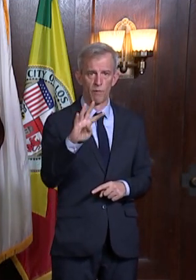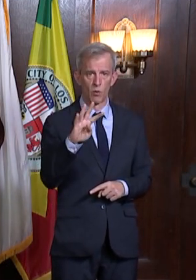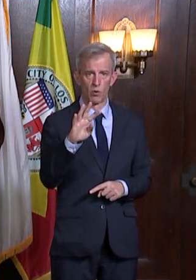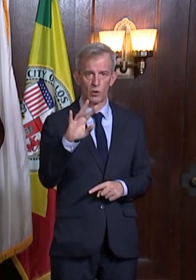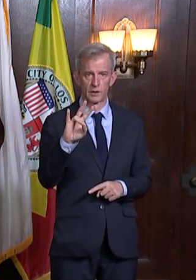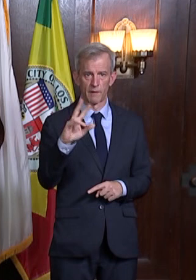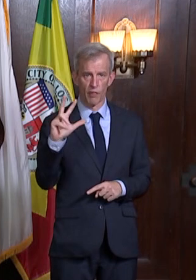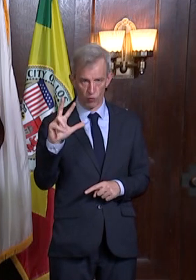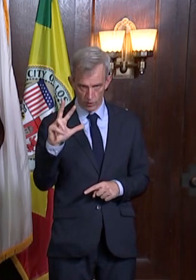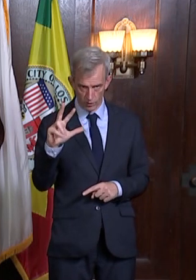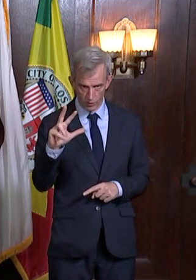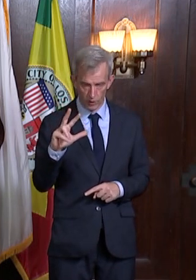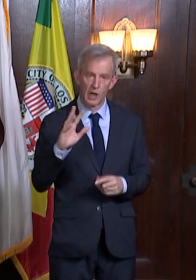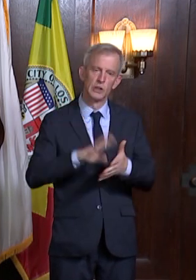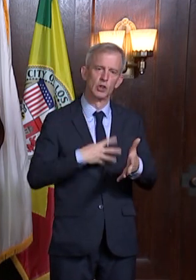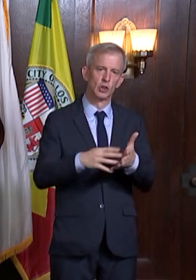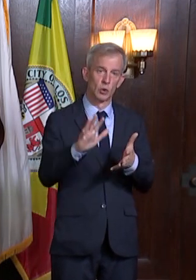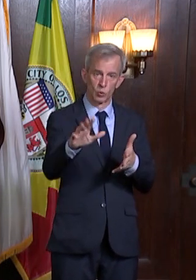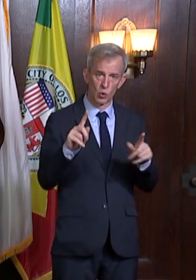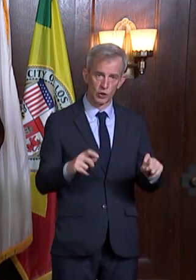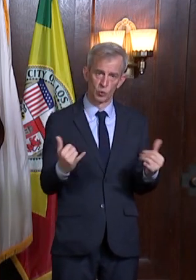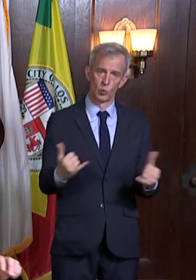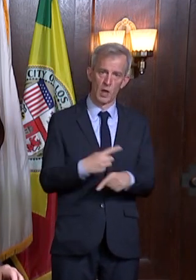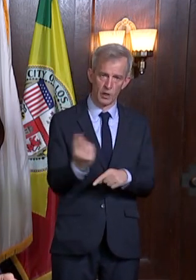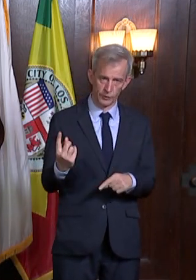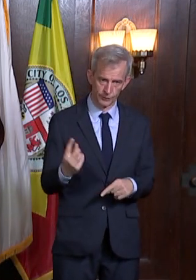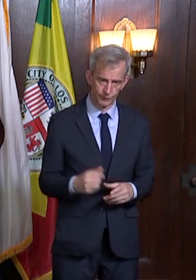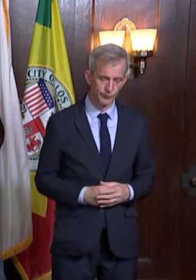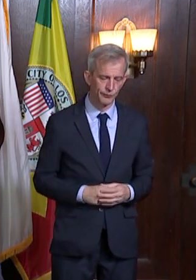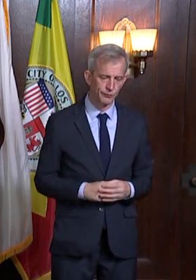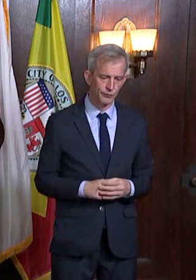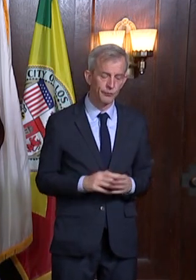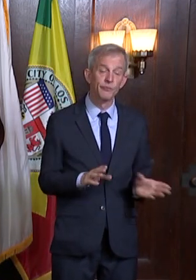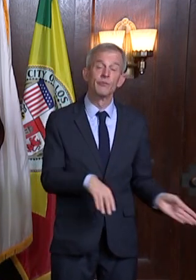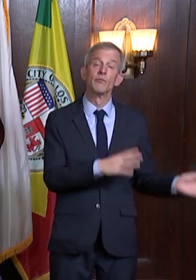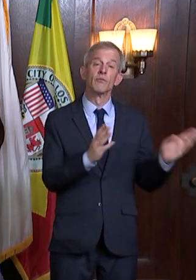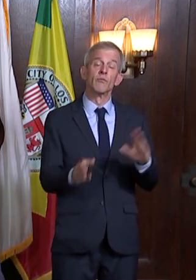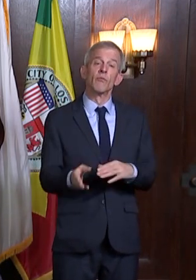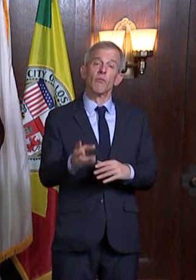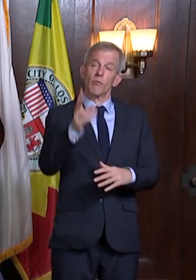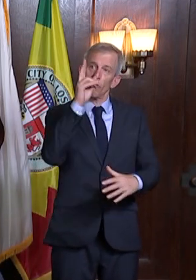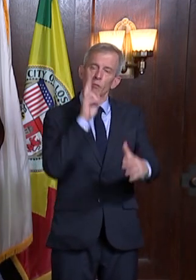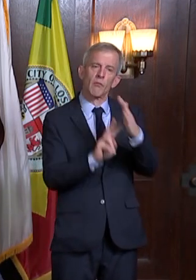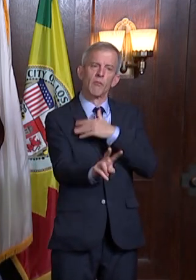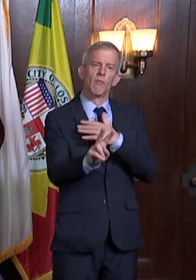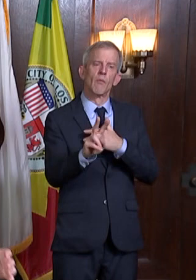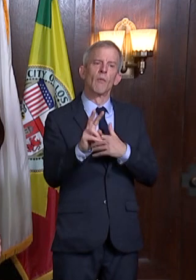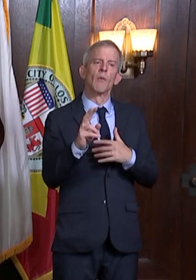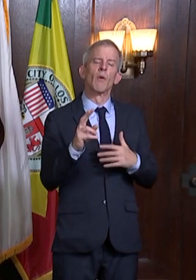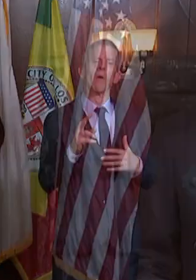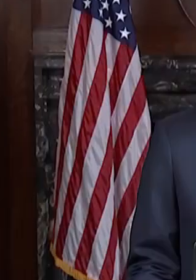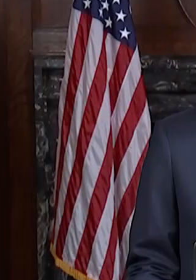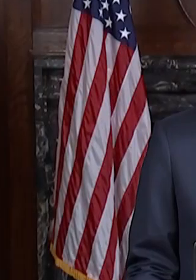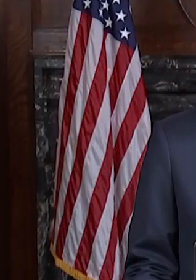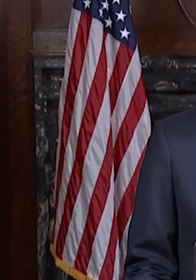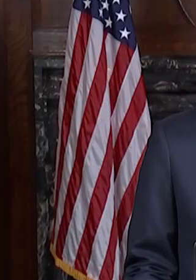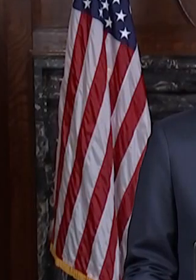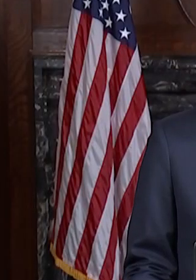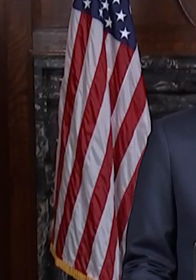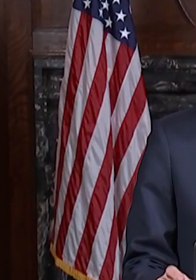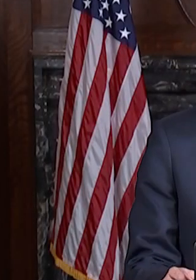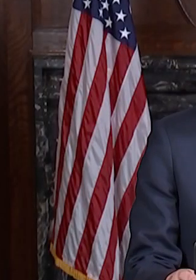833-540-0473 to schedule your test today. Looking ahead, there's an uncomfortable truth that I think we have to